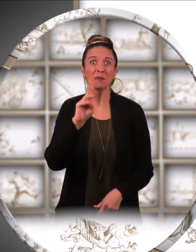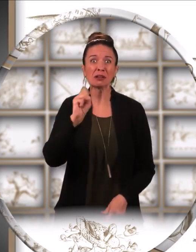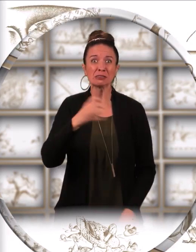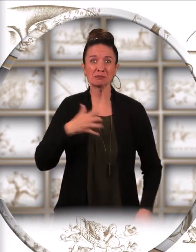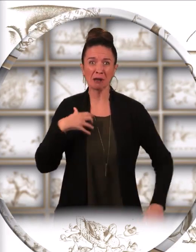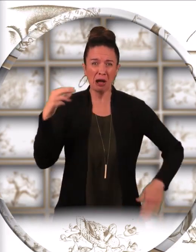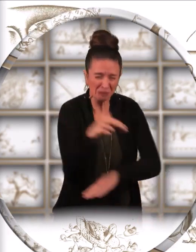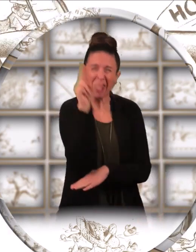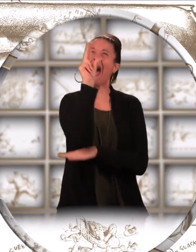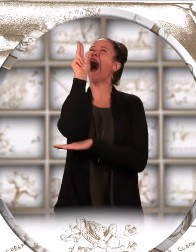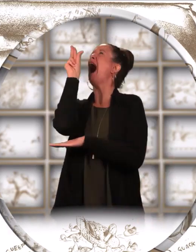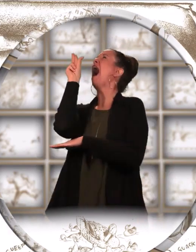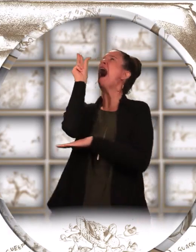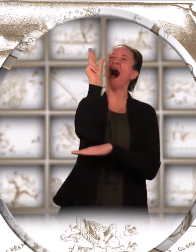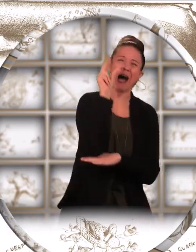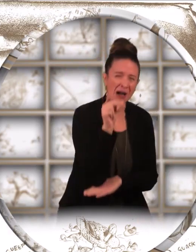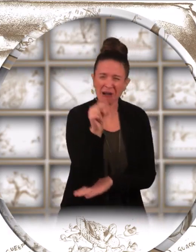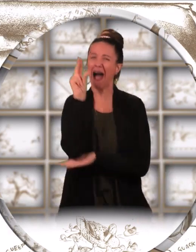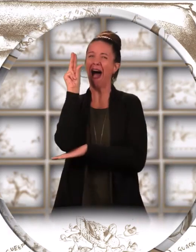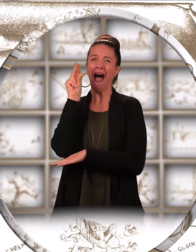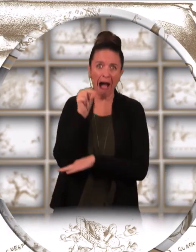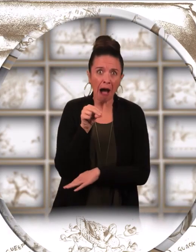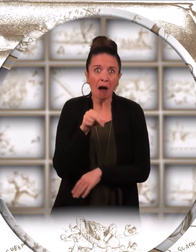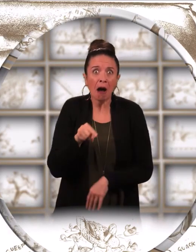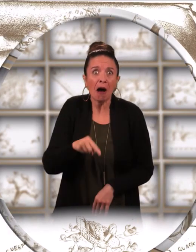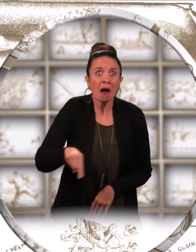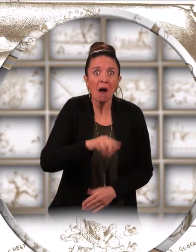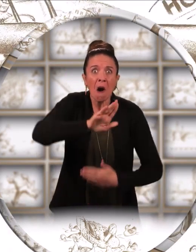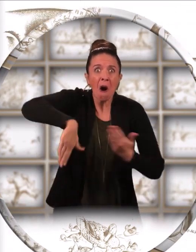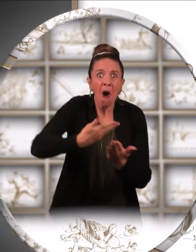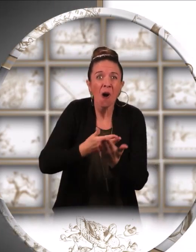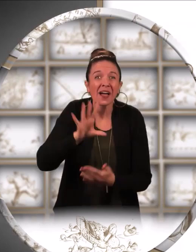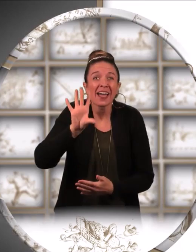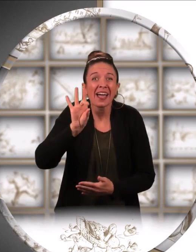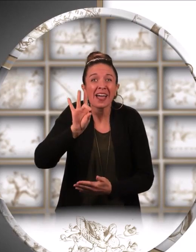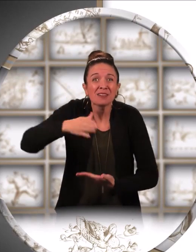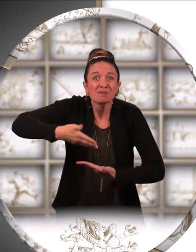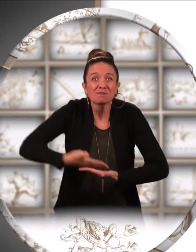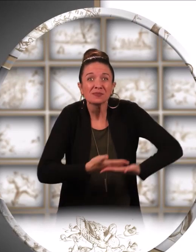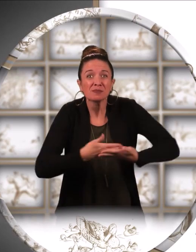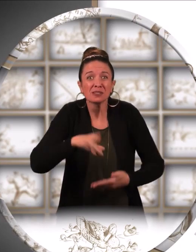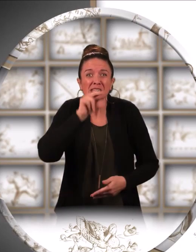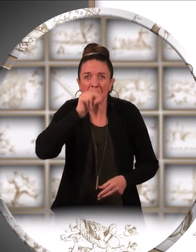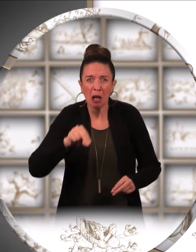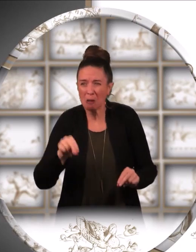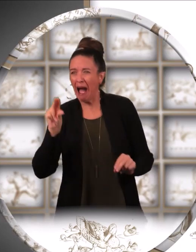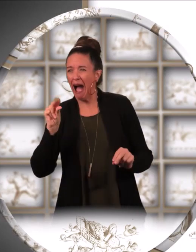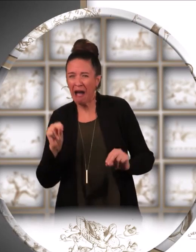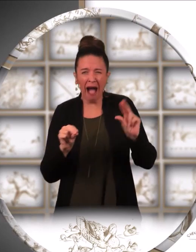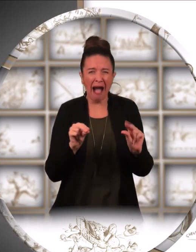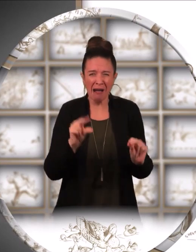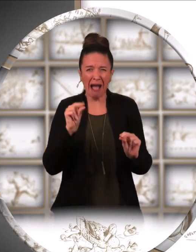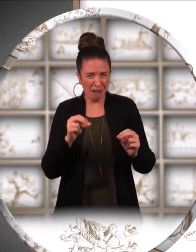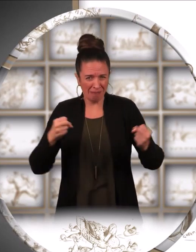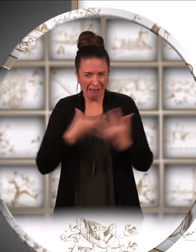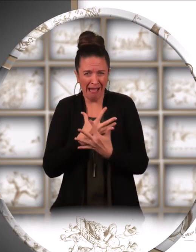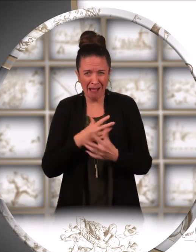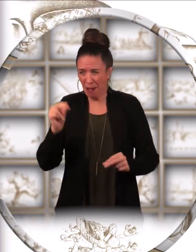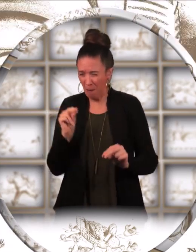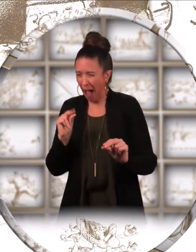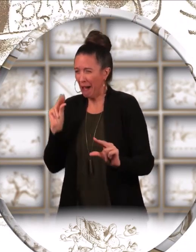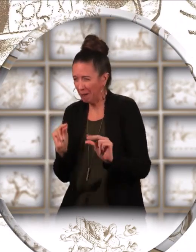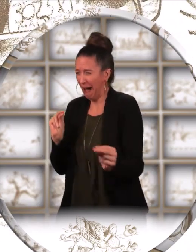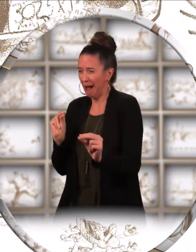went Mrs. Mallard as she tumbled back again. Quack, quack, quack, quack, went Jack,